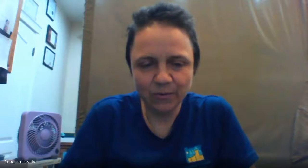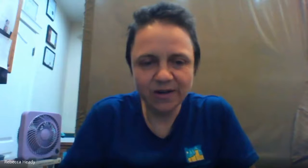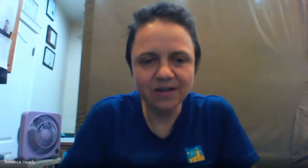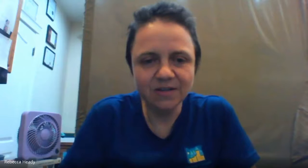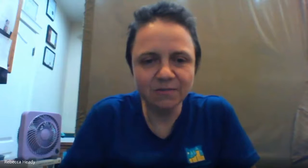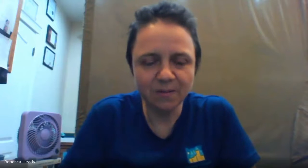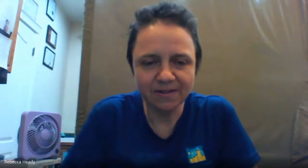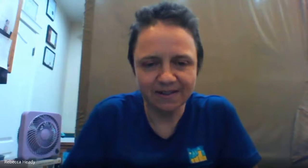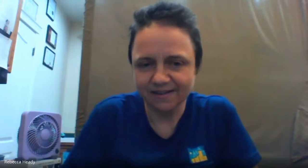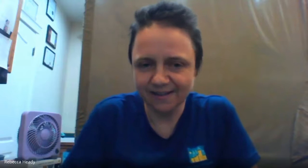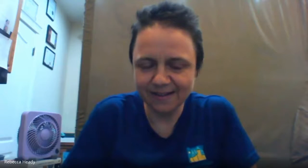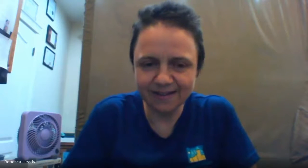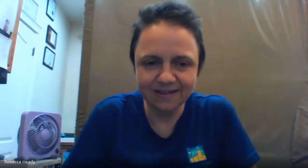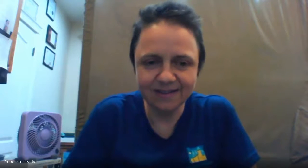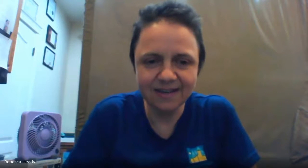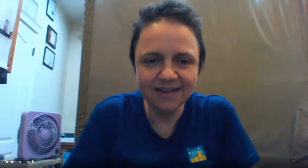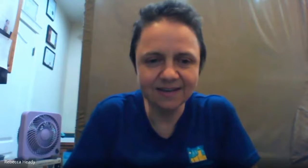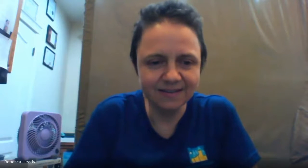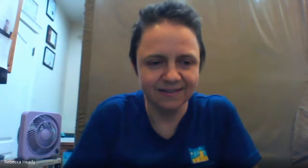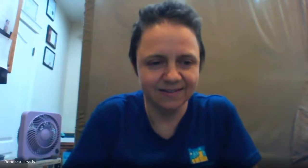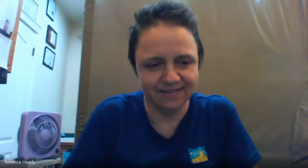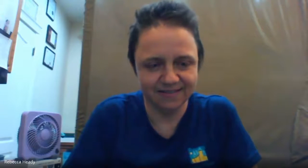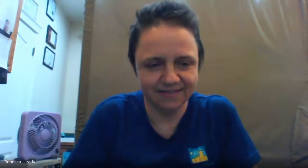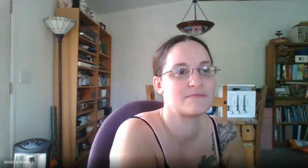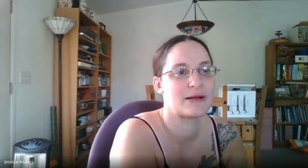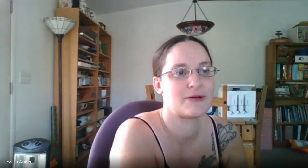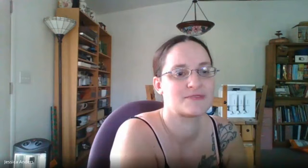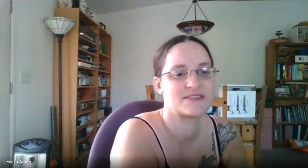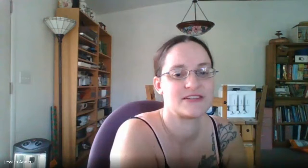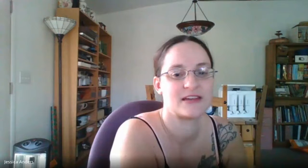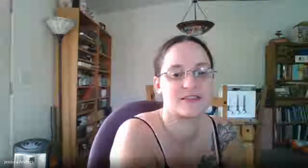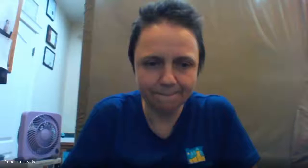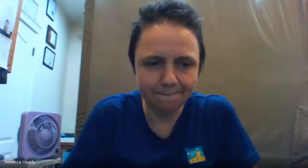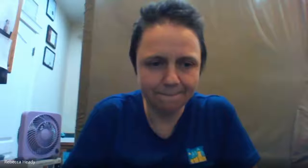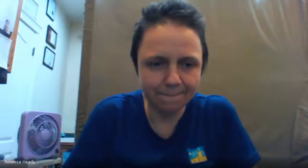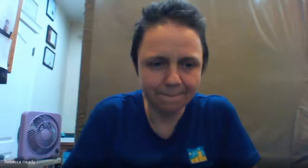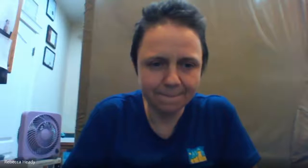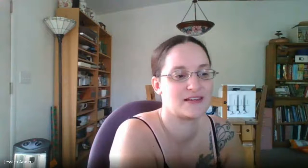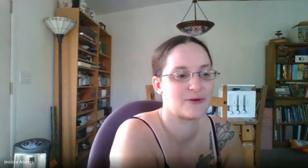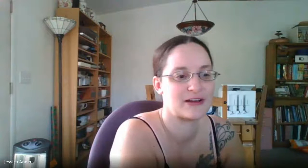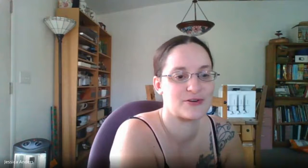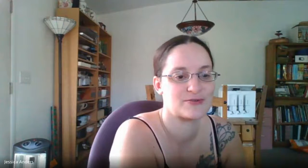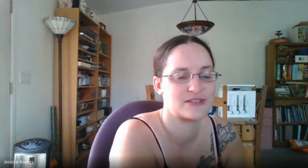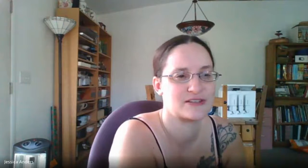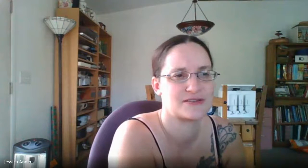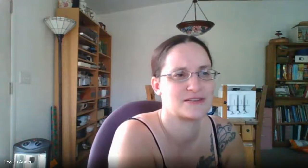What are you gonna do for your birthday? Anything exciting? I think my mom's gonna take the kids, and then we're gonna go to